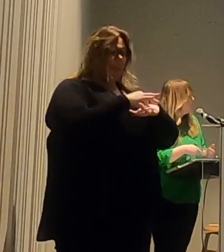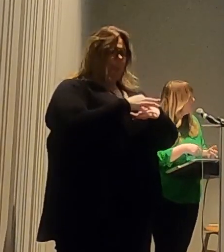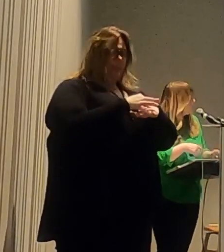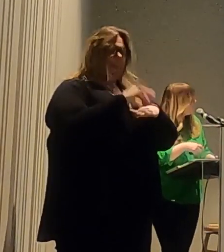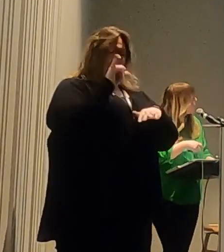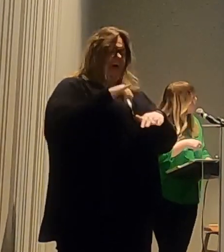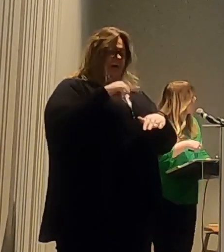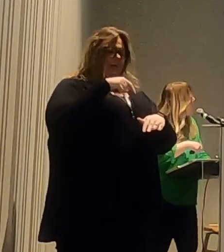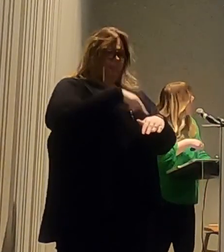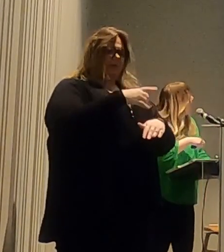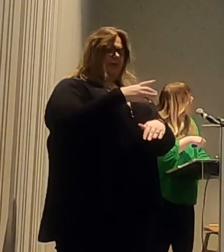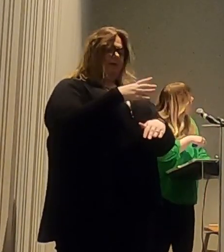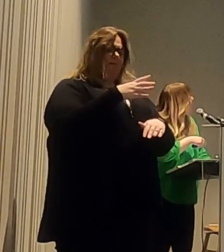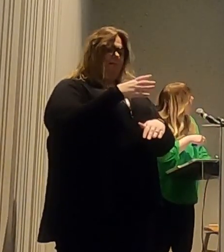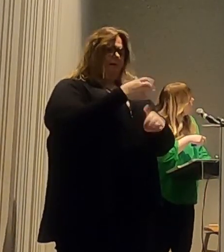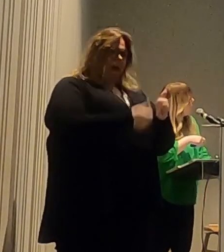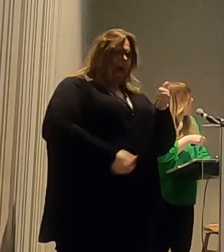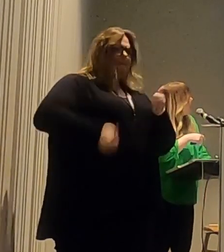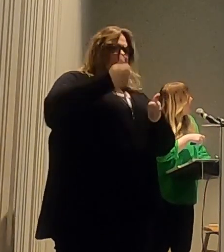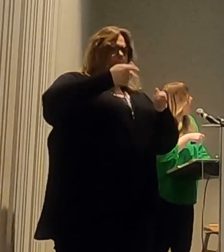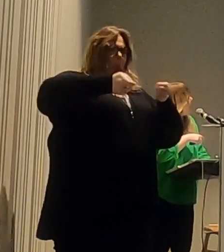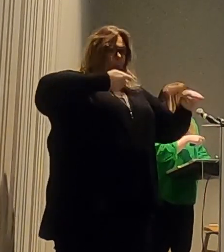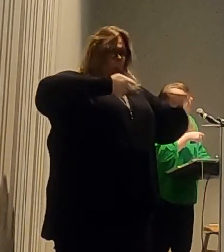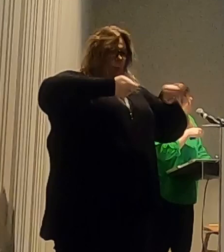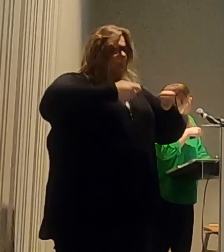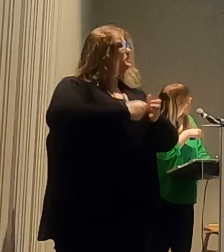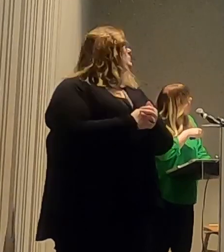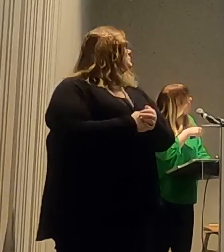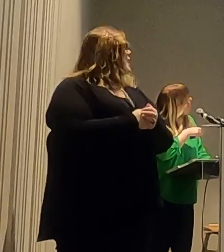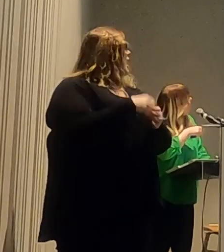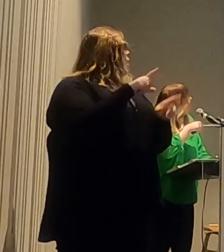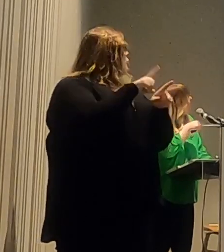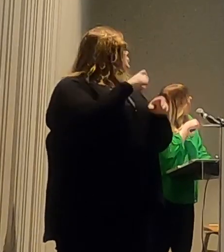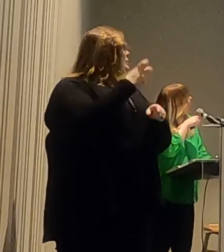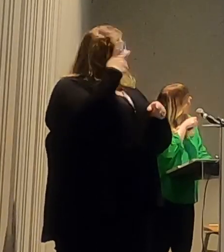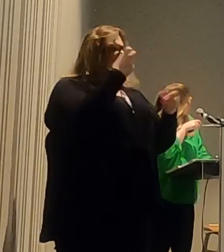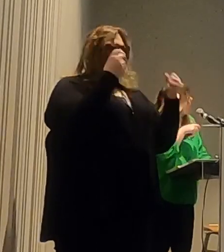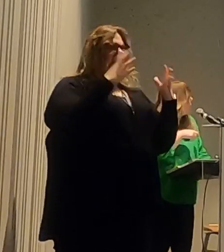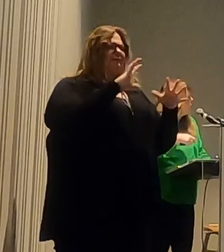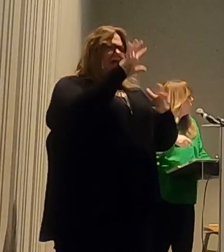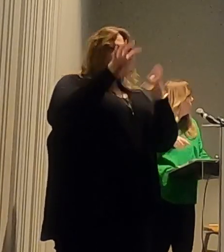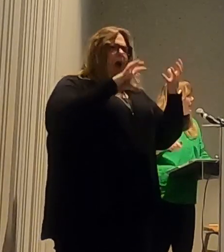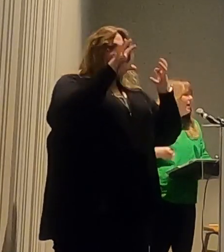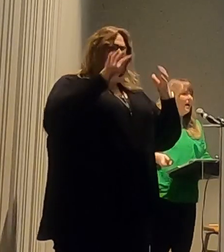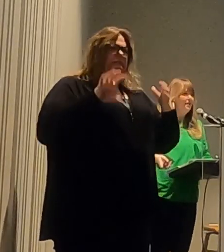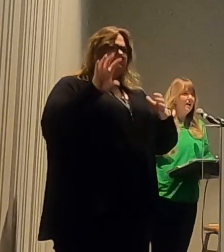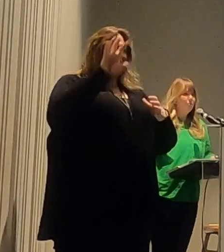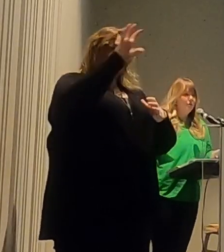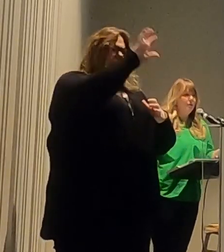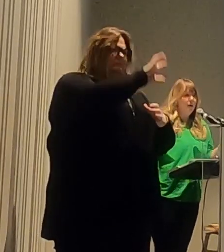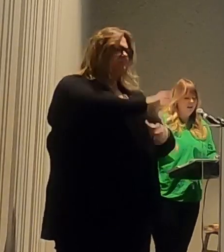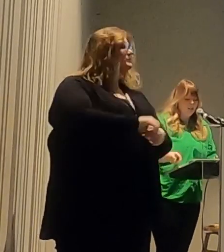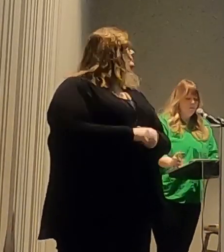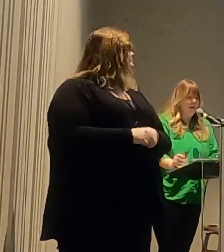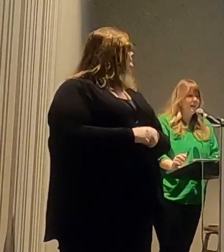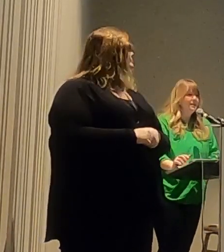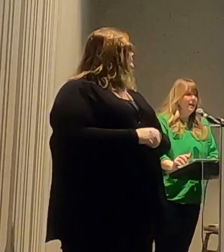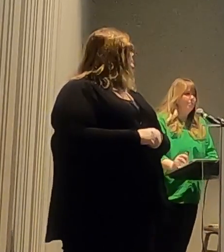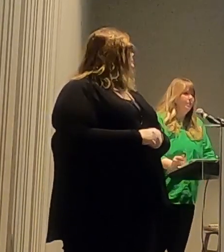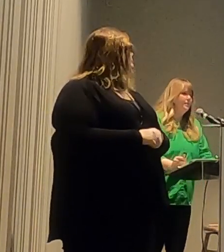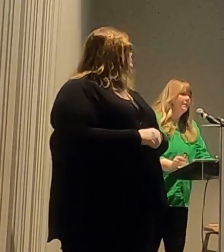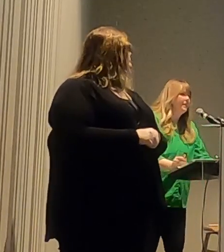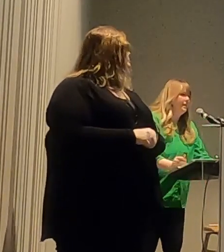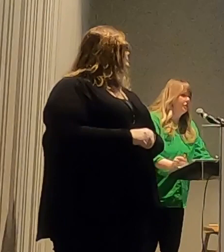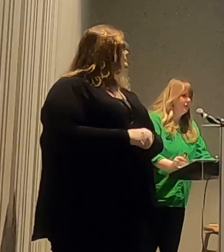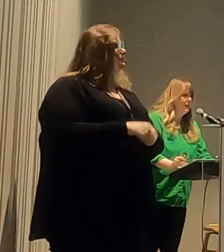rules over. And then there are also many clouds that are repeated all throughout the robe, and that would symbolize